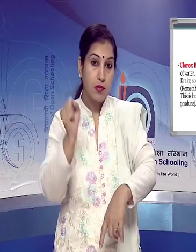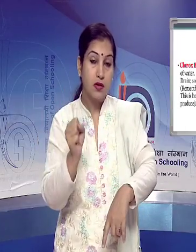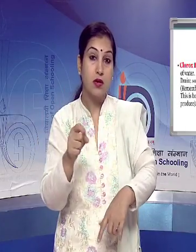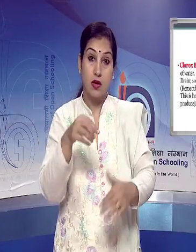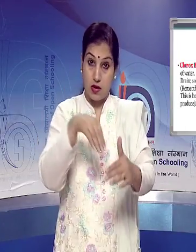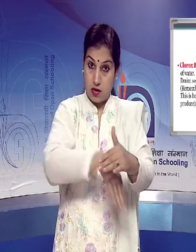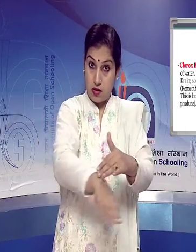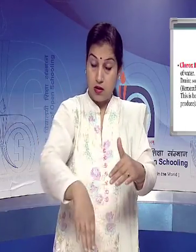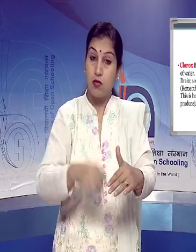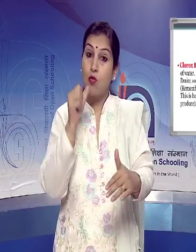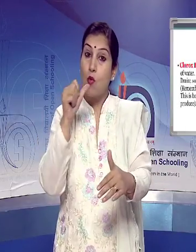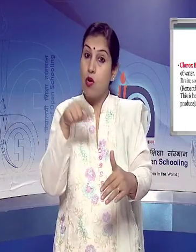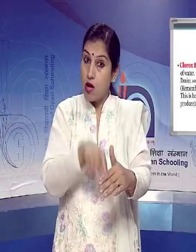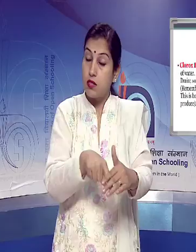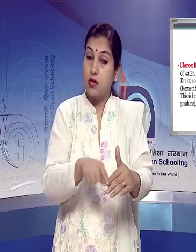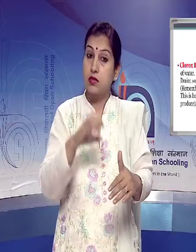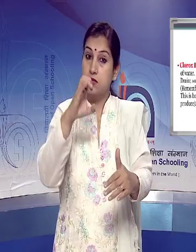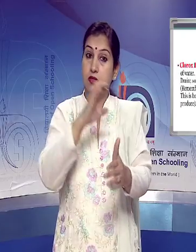your drinking water.